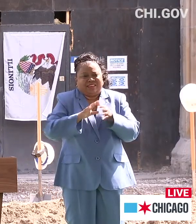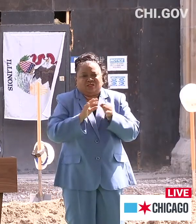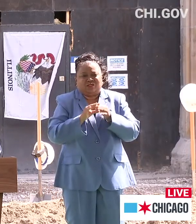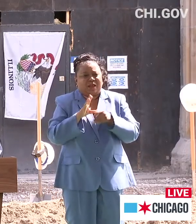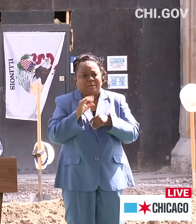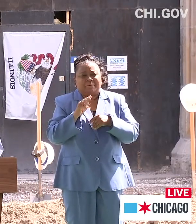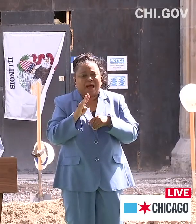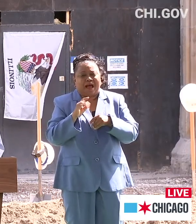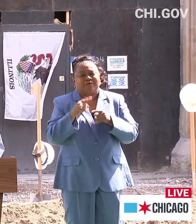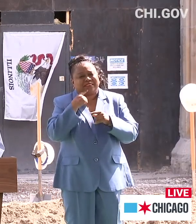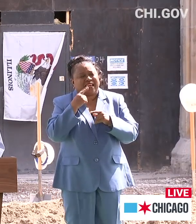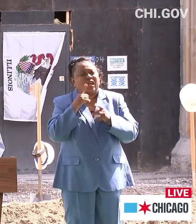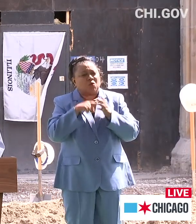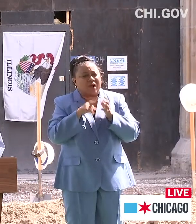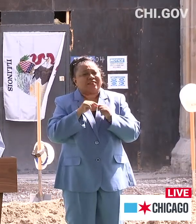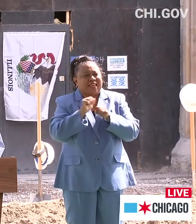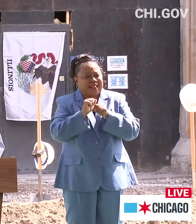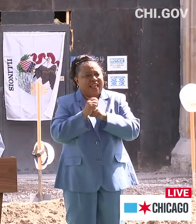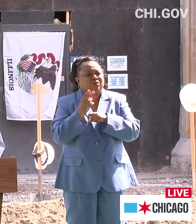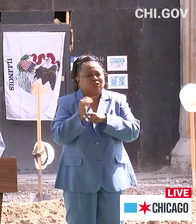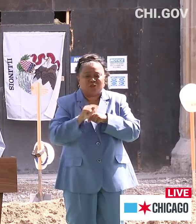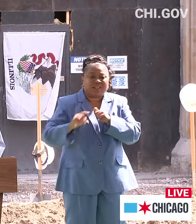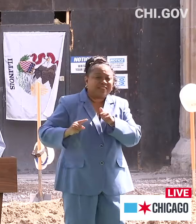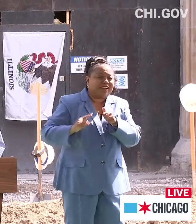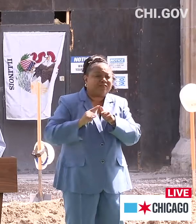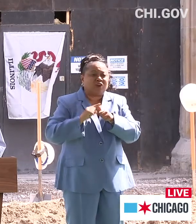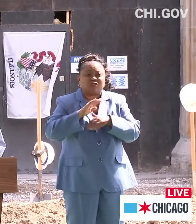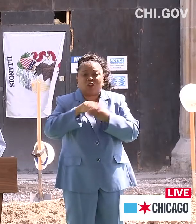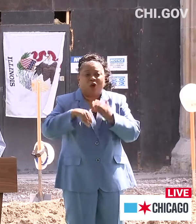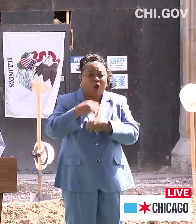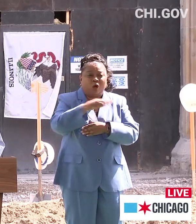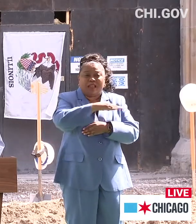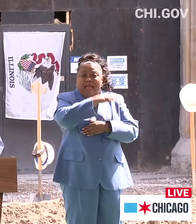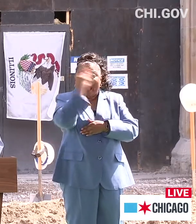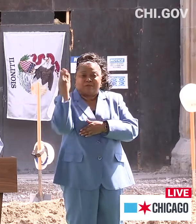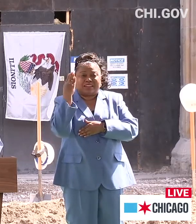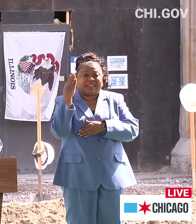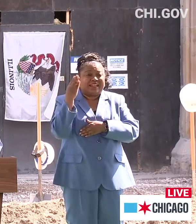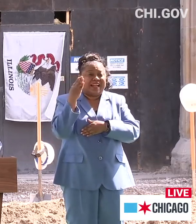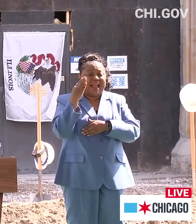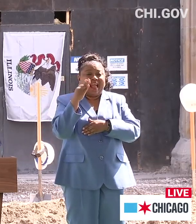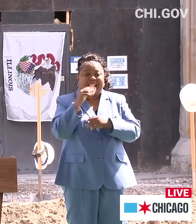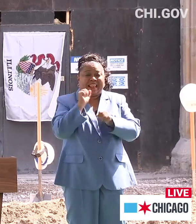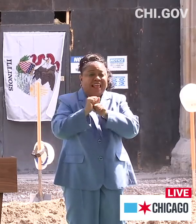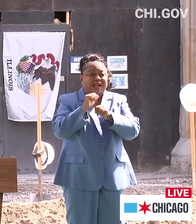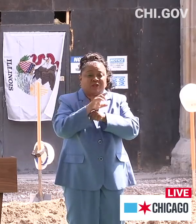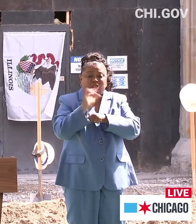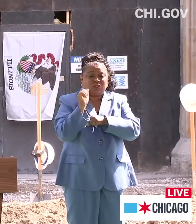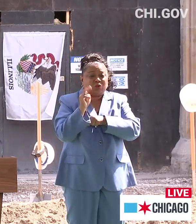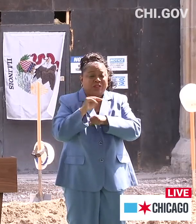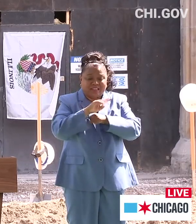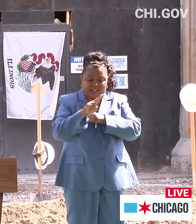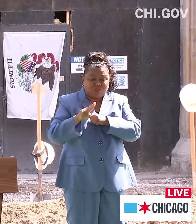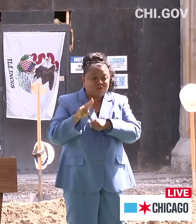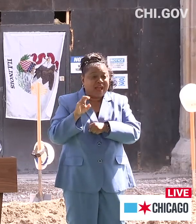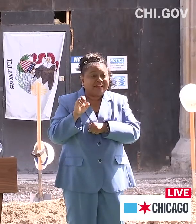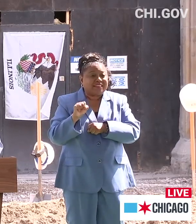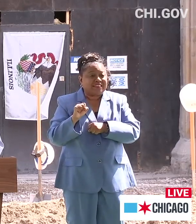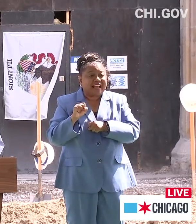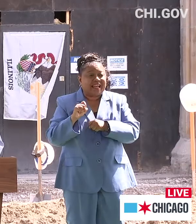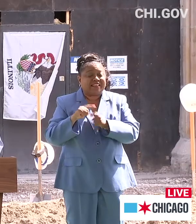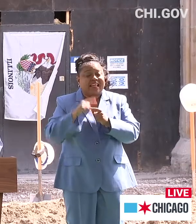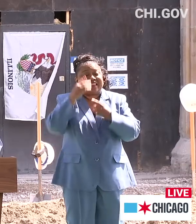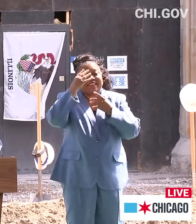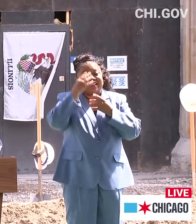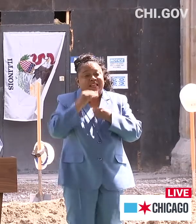Bob alluded to it, because there was that labor union, the first all African-American labor union in the United States, the Sleeping Car